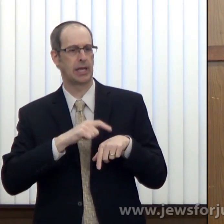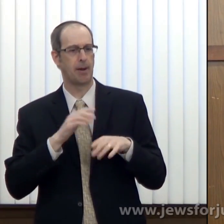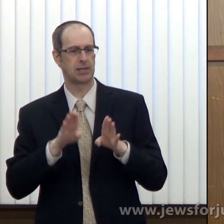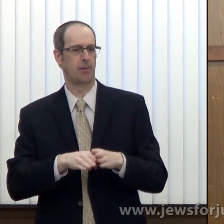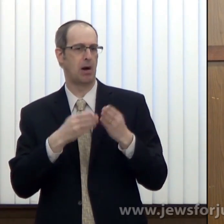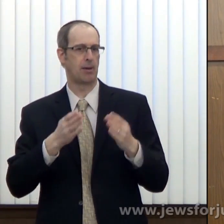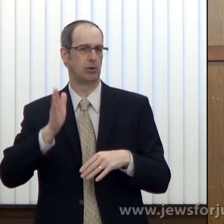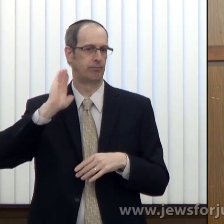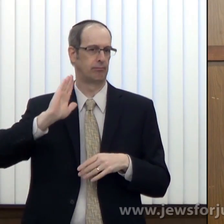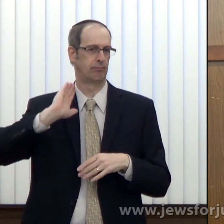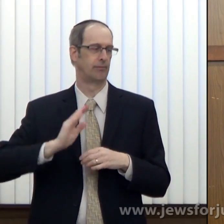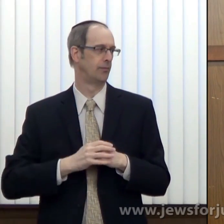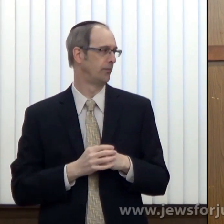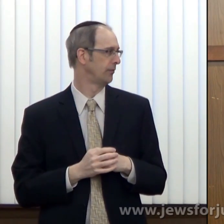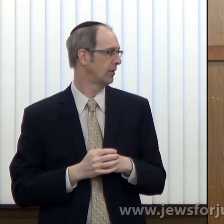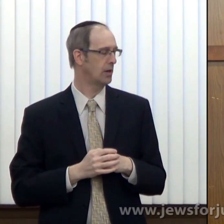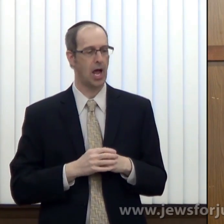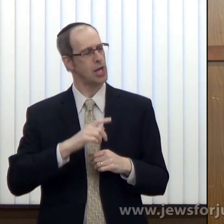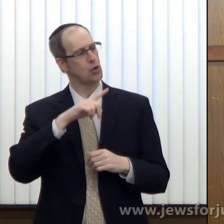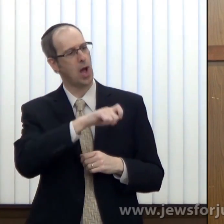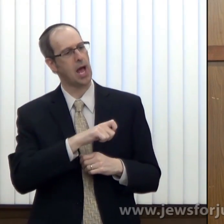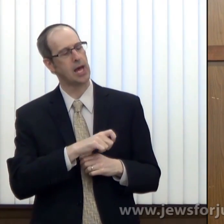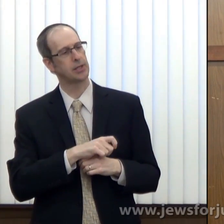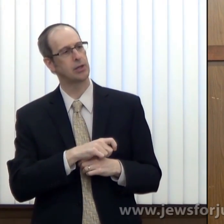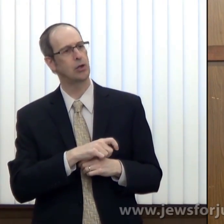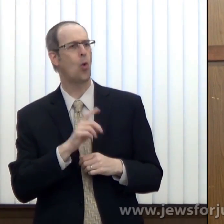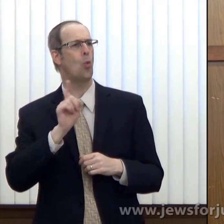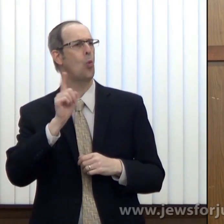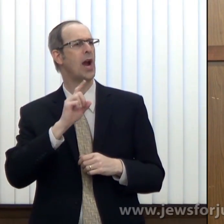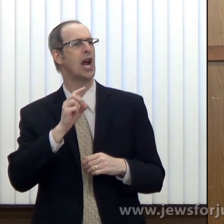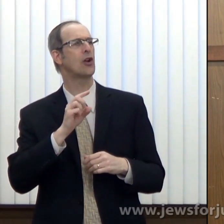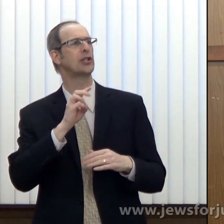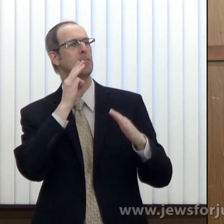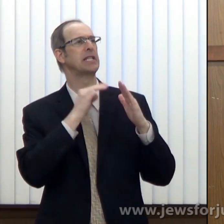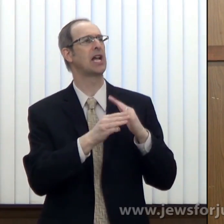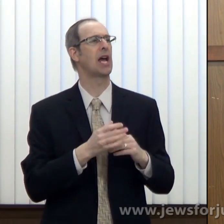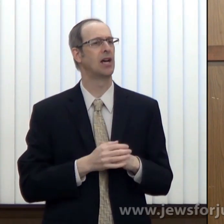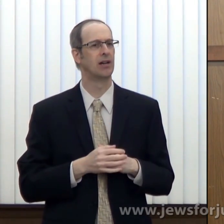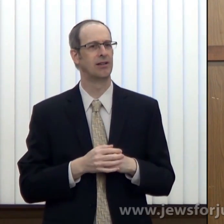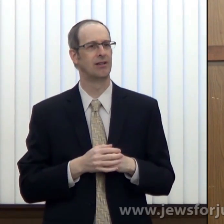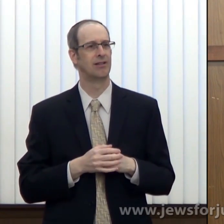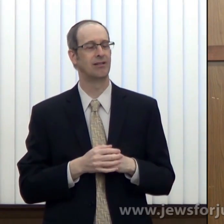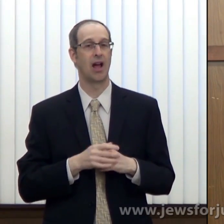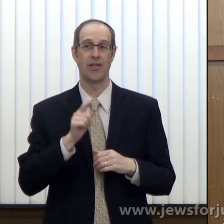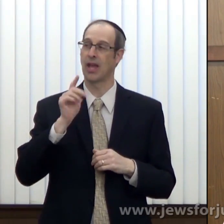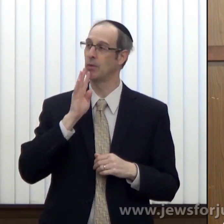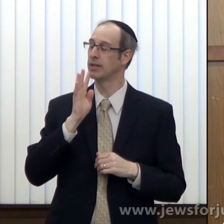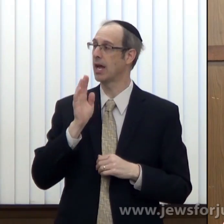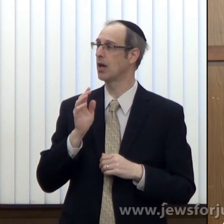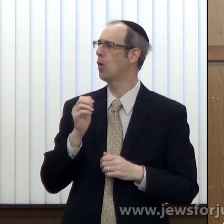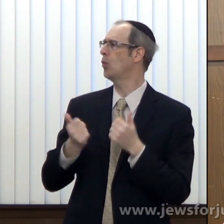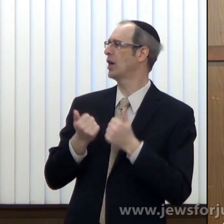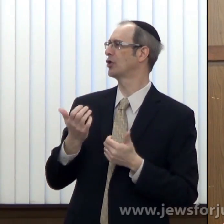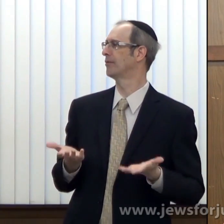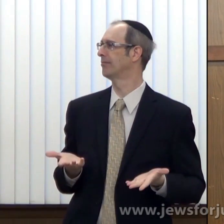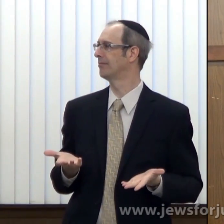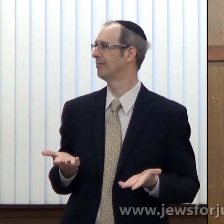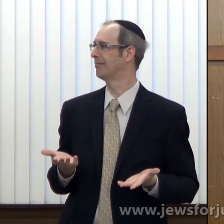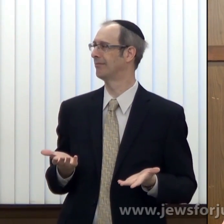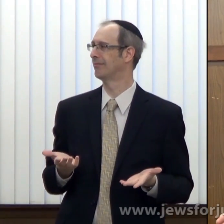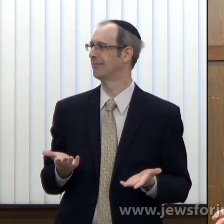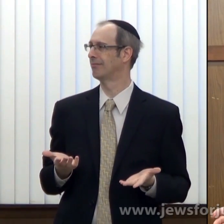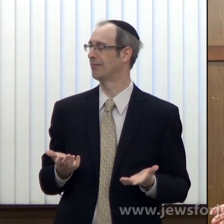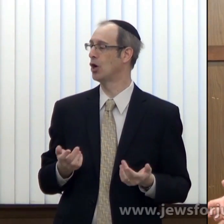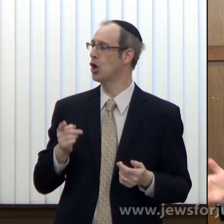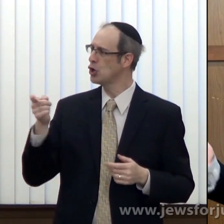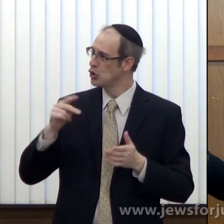Bible and you asked someone, where is the Messiah? They would say, which one? Are